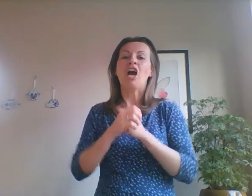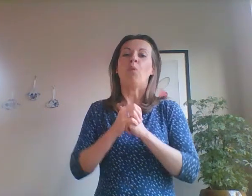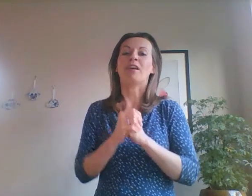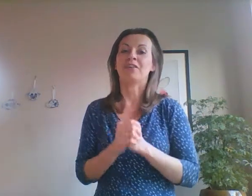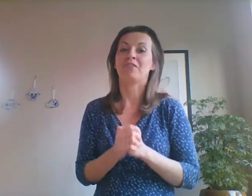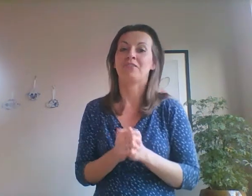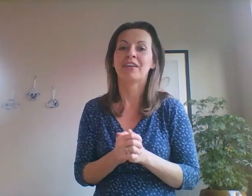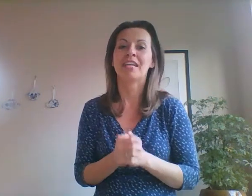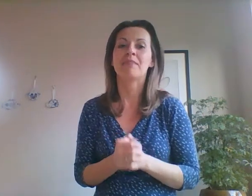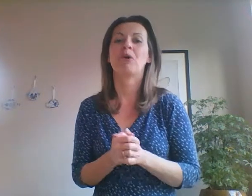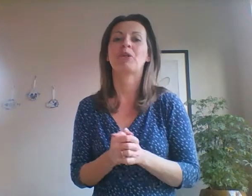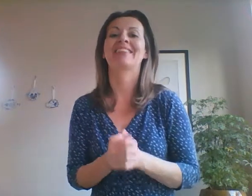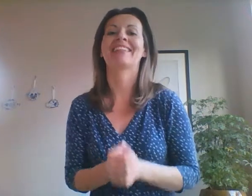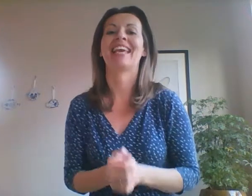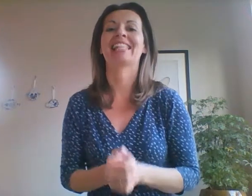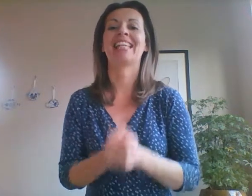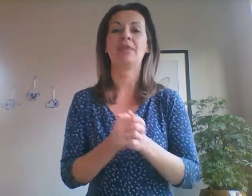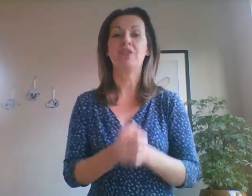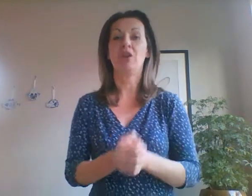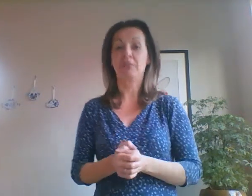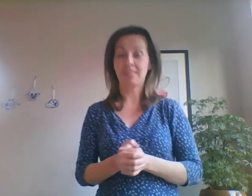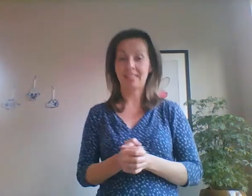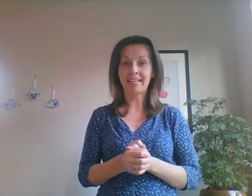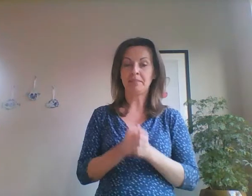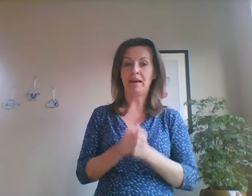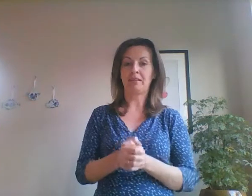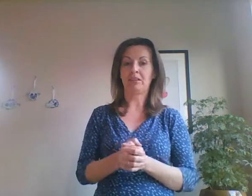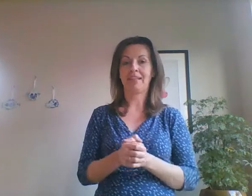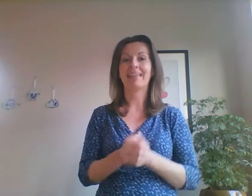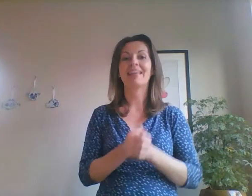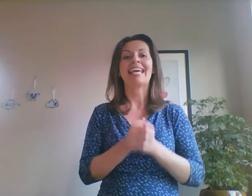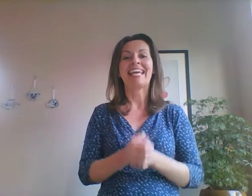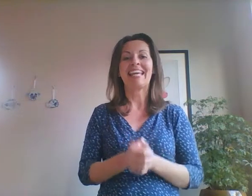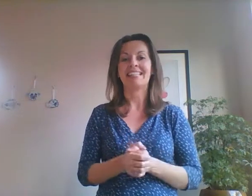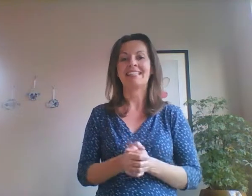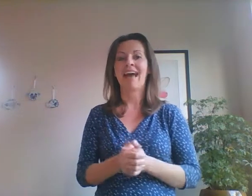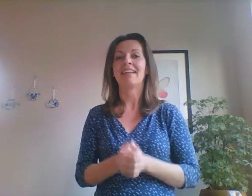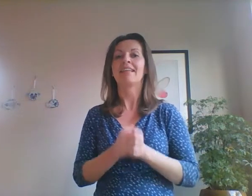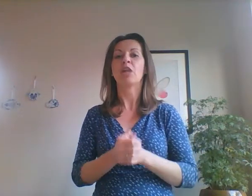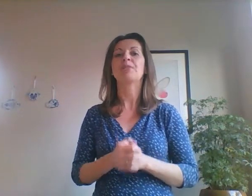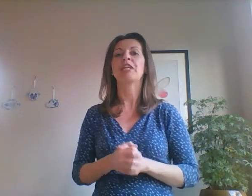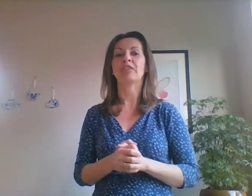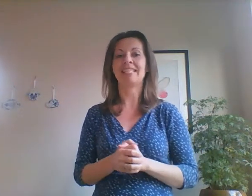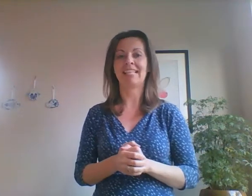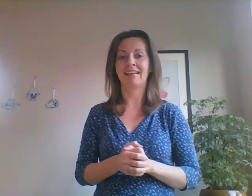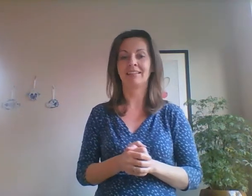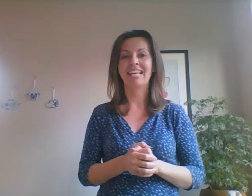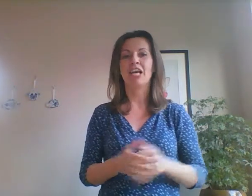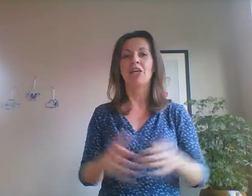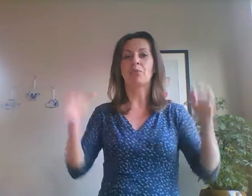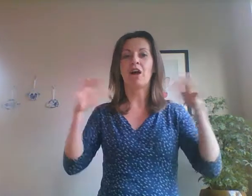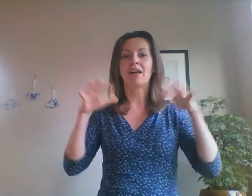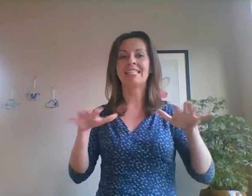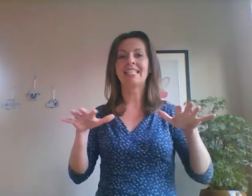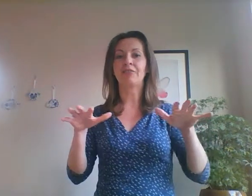One of the very important things that we know from science about learning is that it helps a great deal to process the